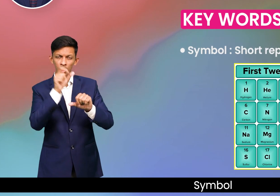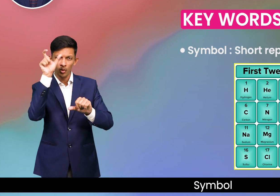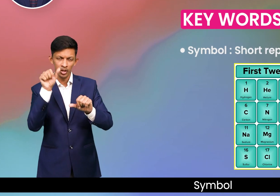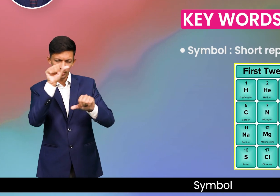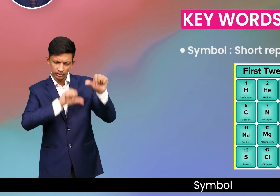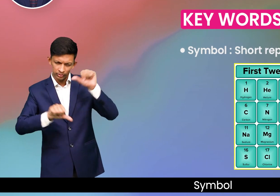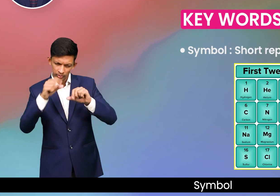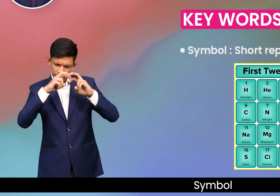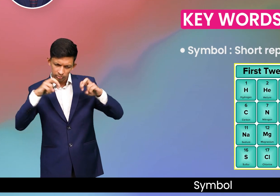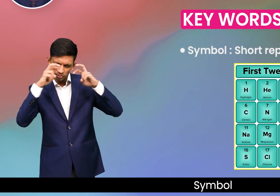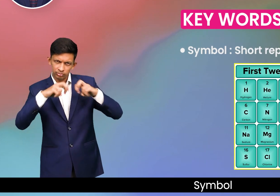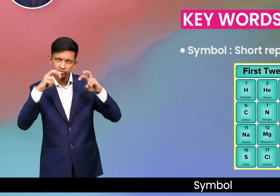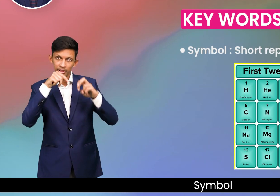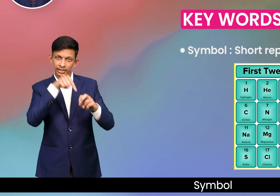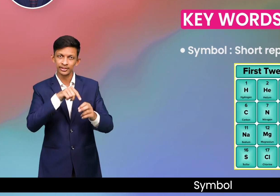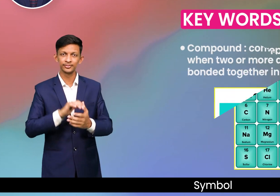symbol,